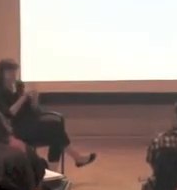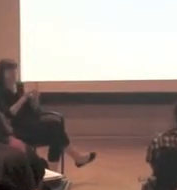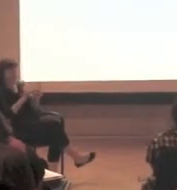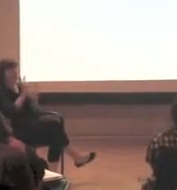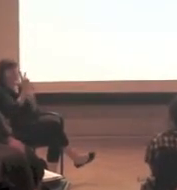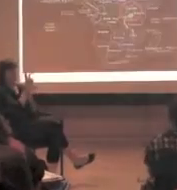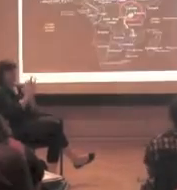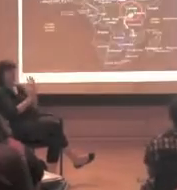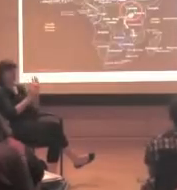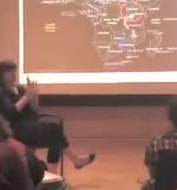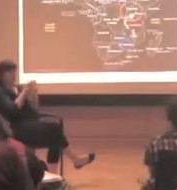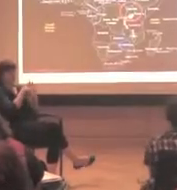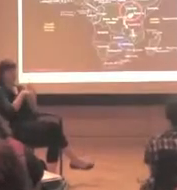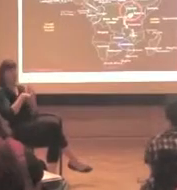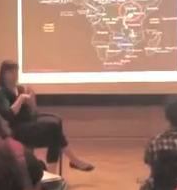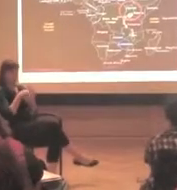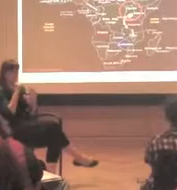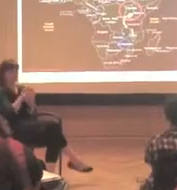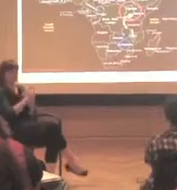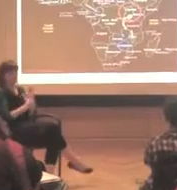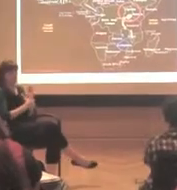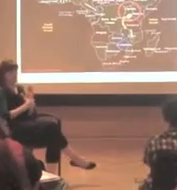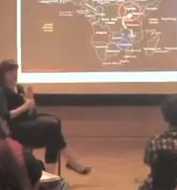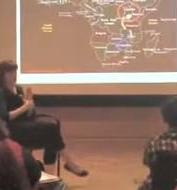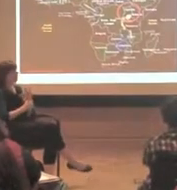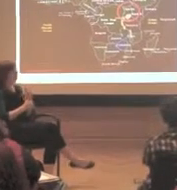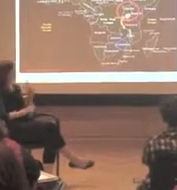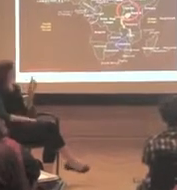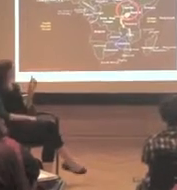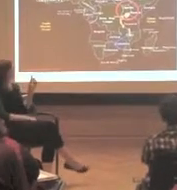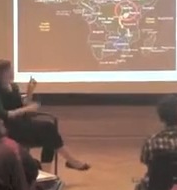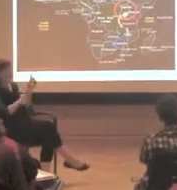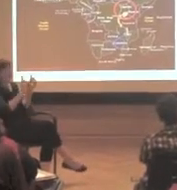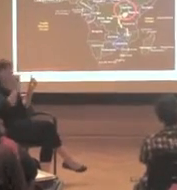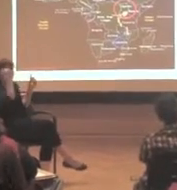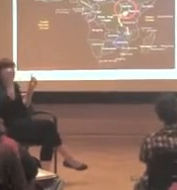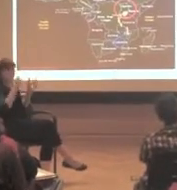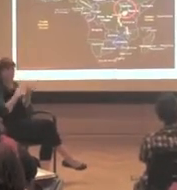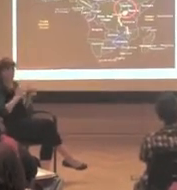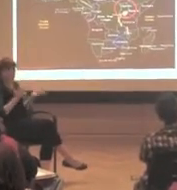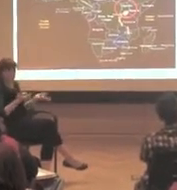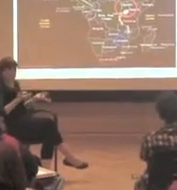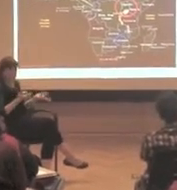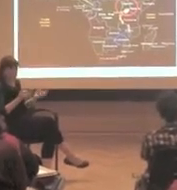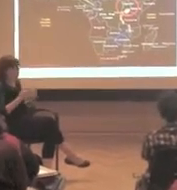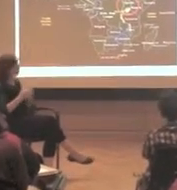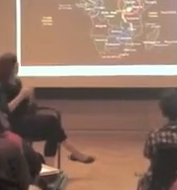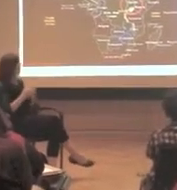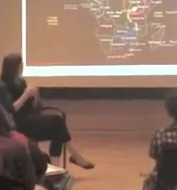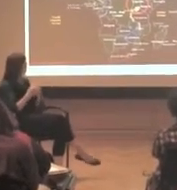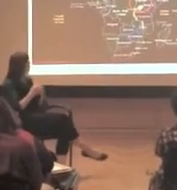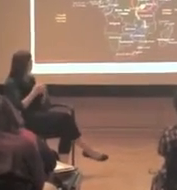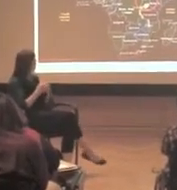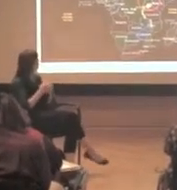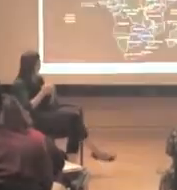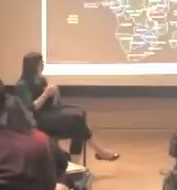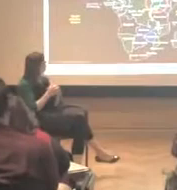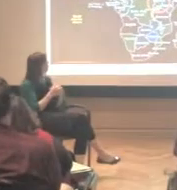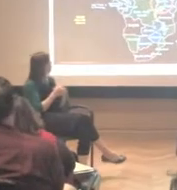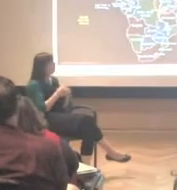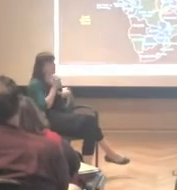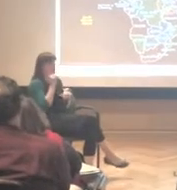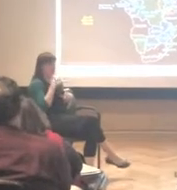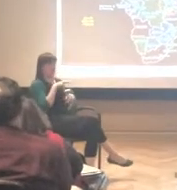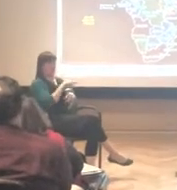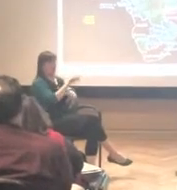Okay. Is it a game changer? So where did this come up with the idea? So of all places, we like to think,